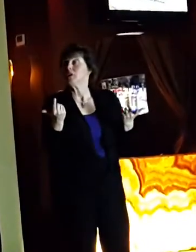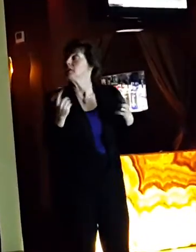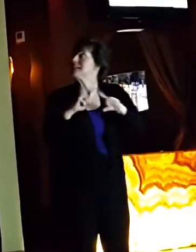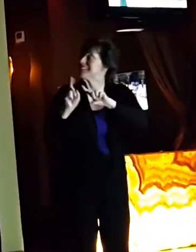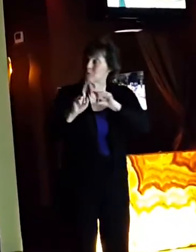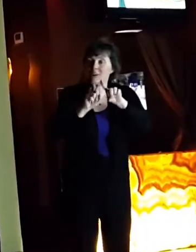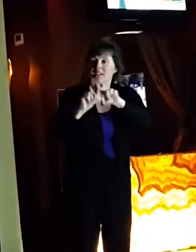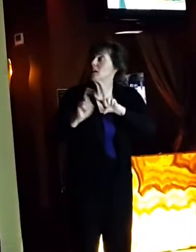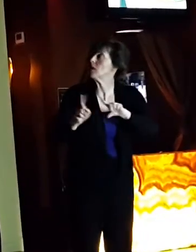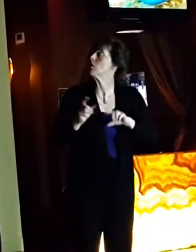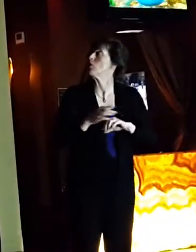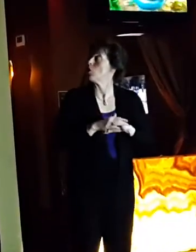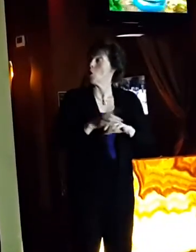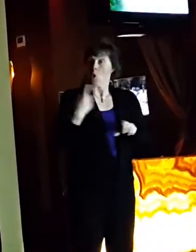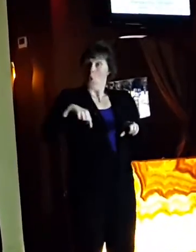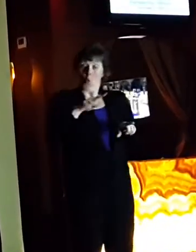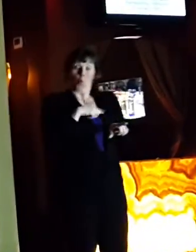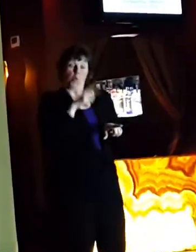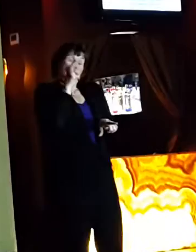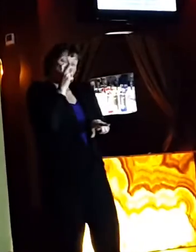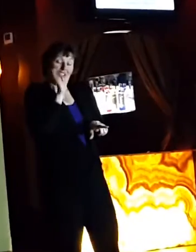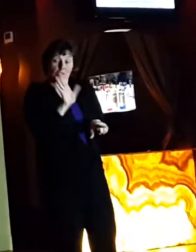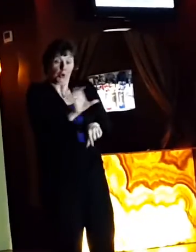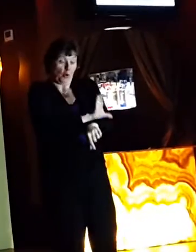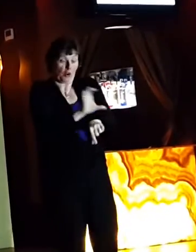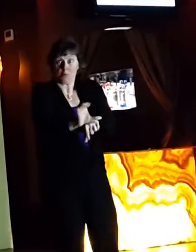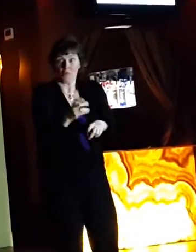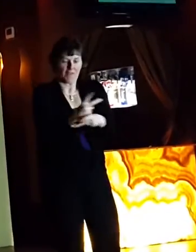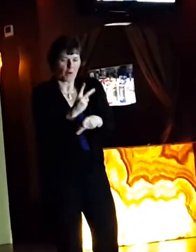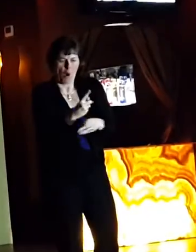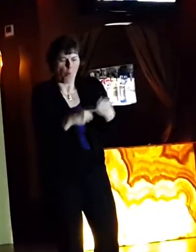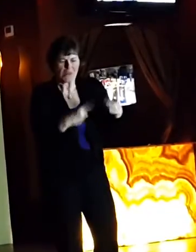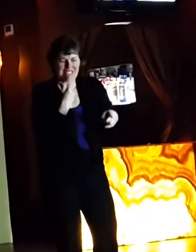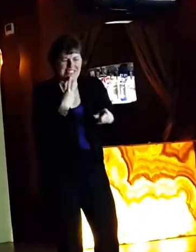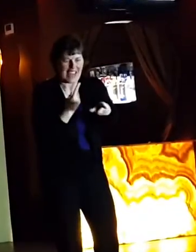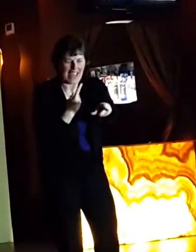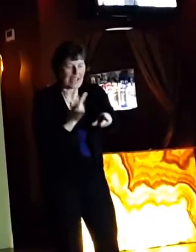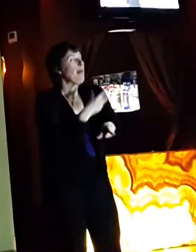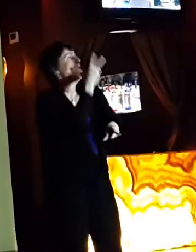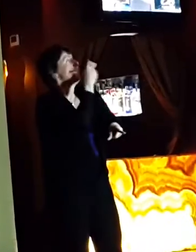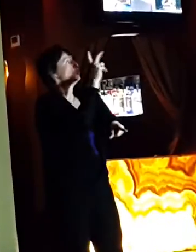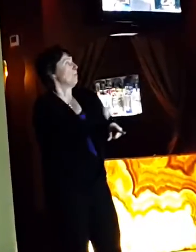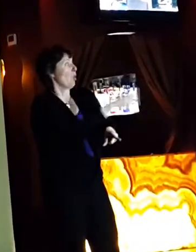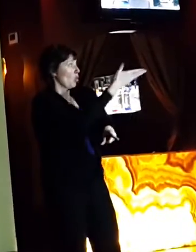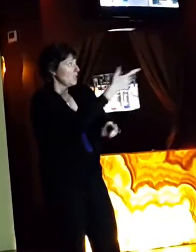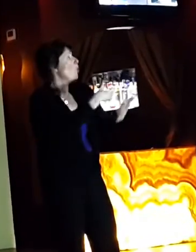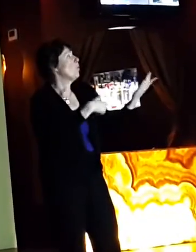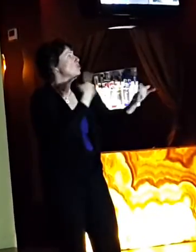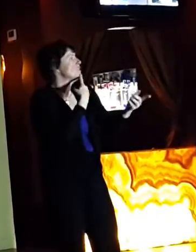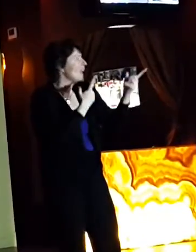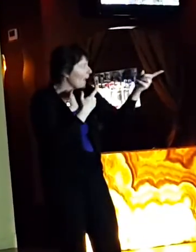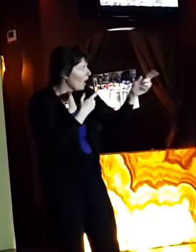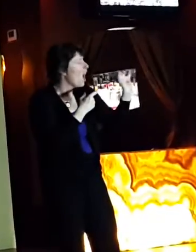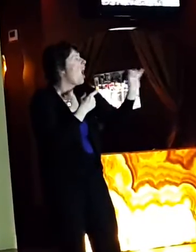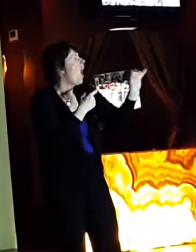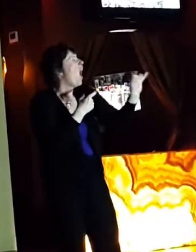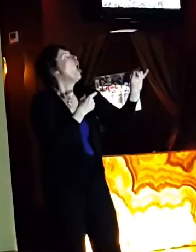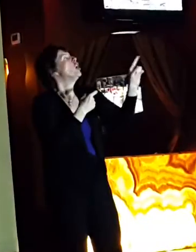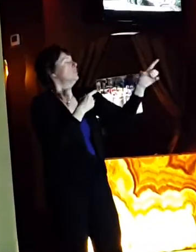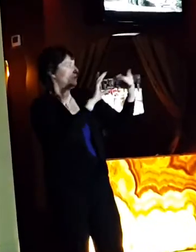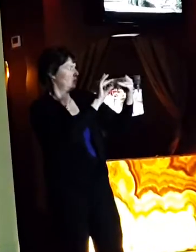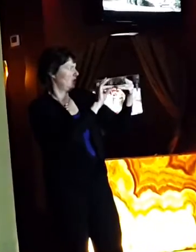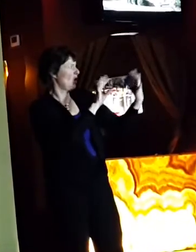doing is we're listening to your computer and figuring out what it's saying, and then we're listening to you and seeing what it's saying, and then combining